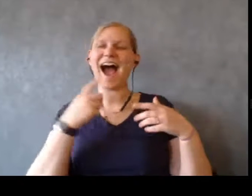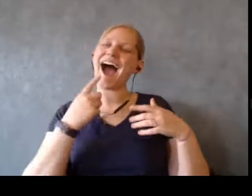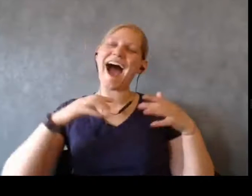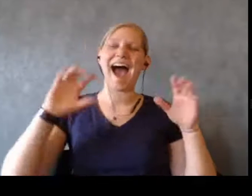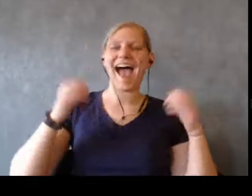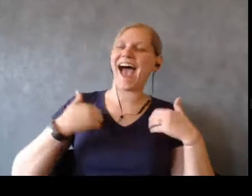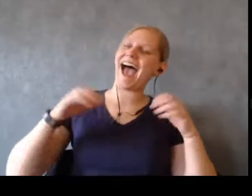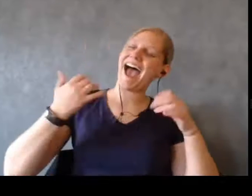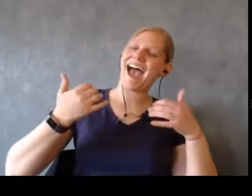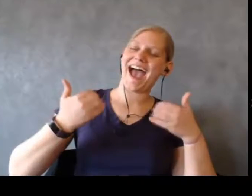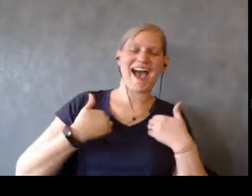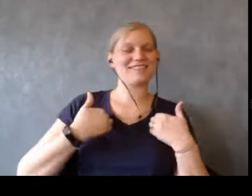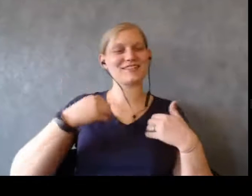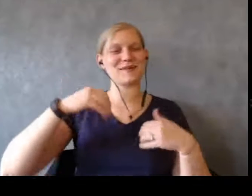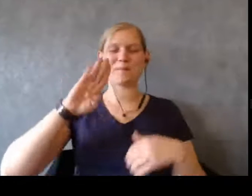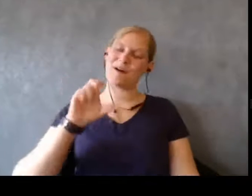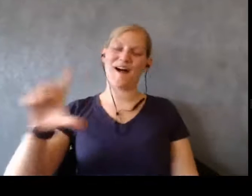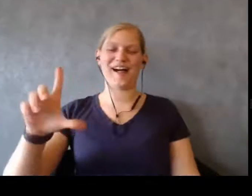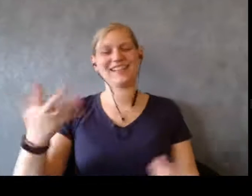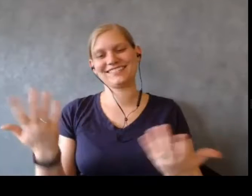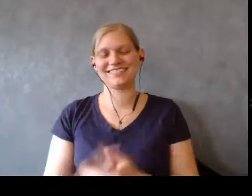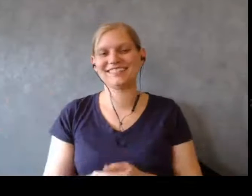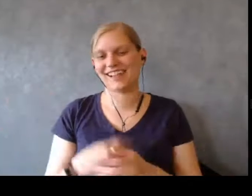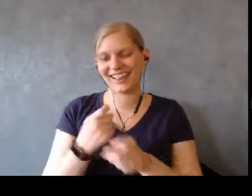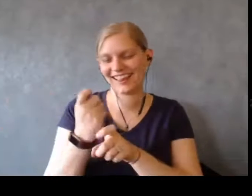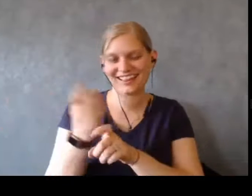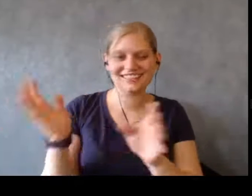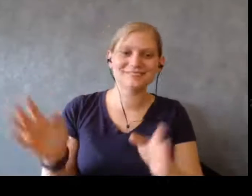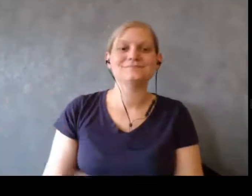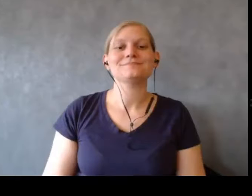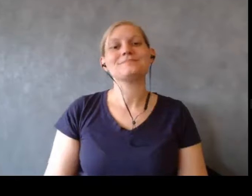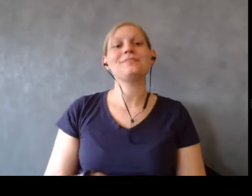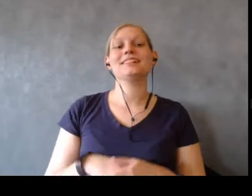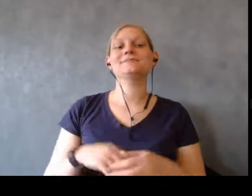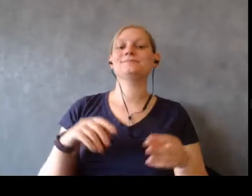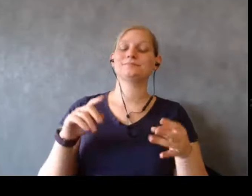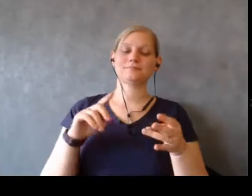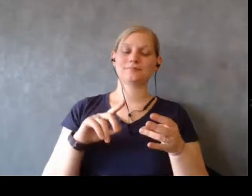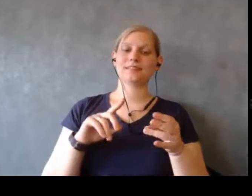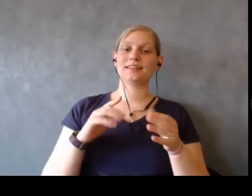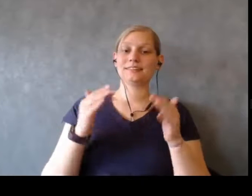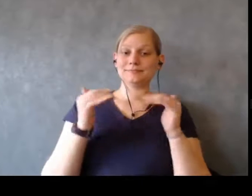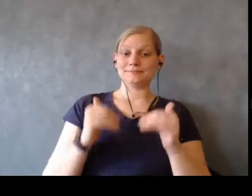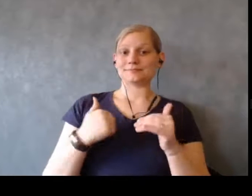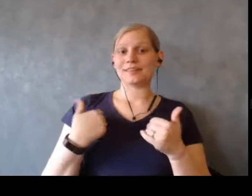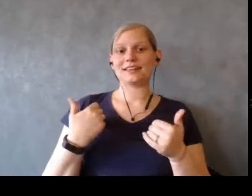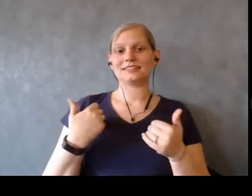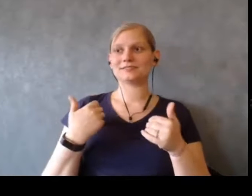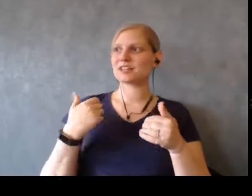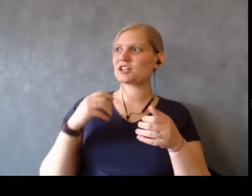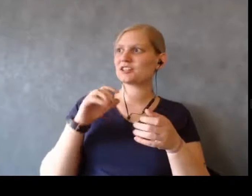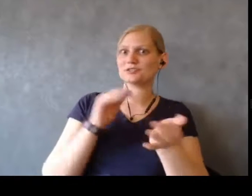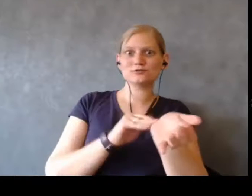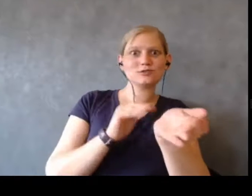sex questions that they can't answer or don't have the time to answer. I say add some good quality sex books to the waiting room. Change the posters